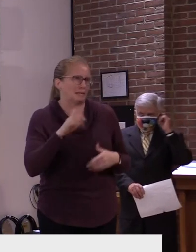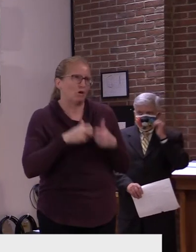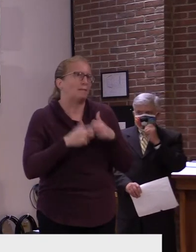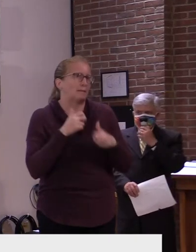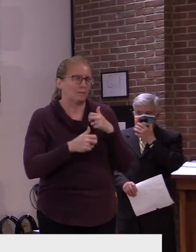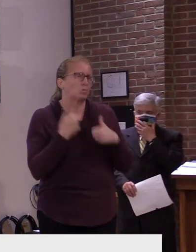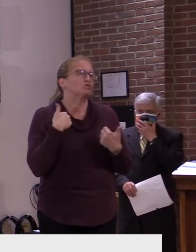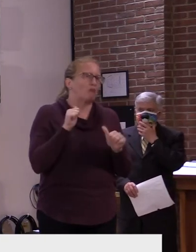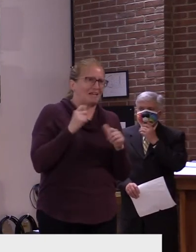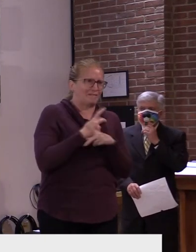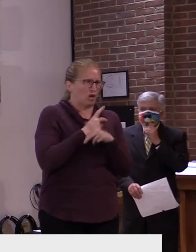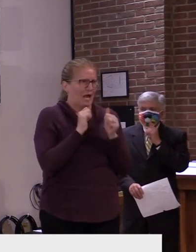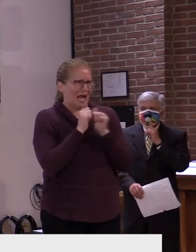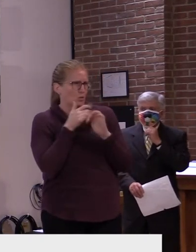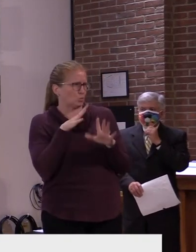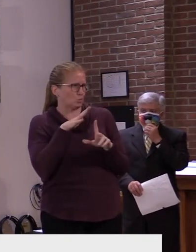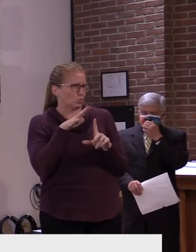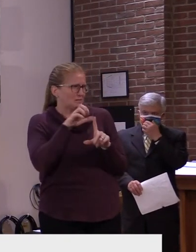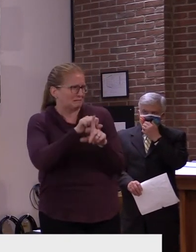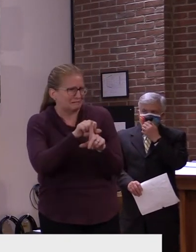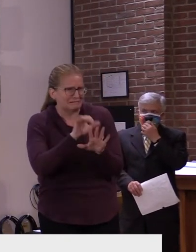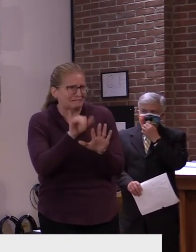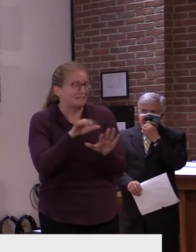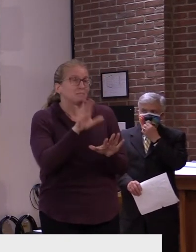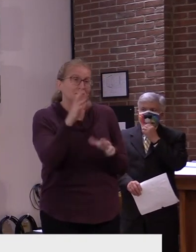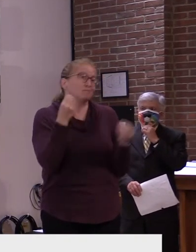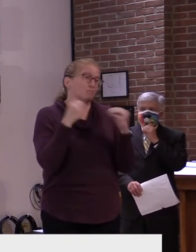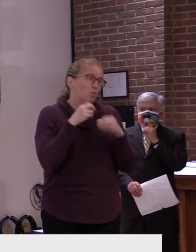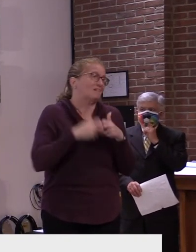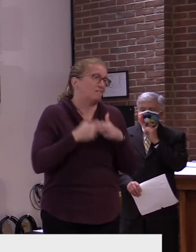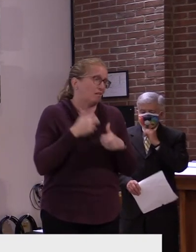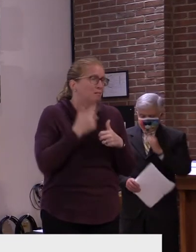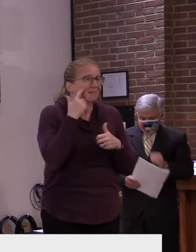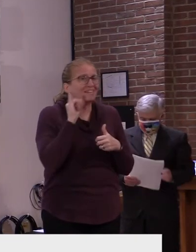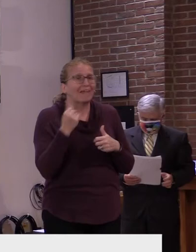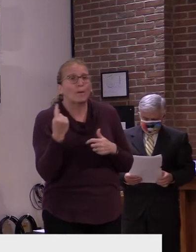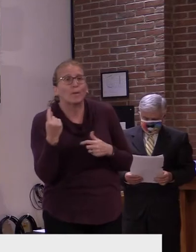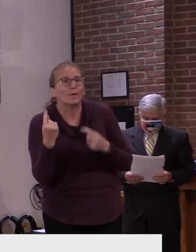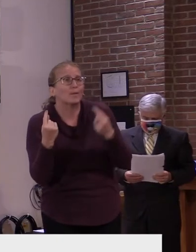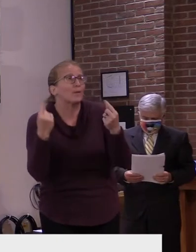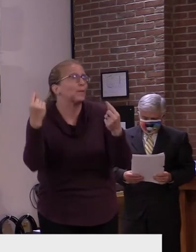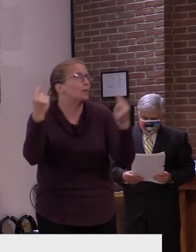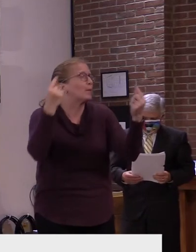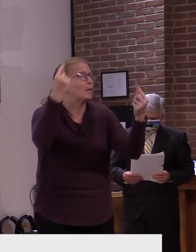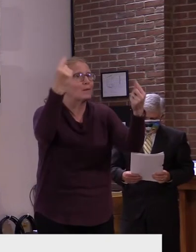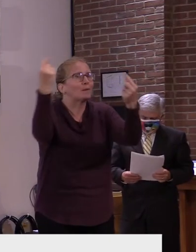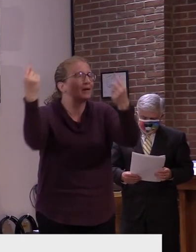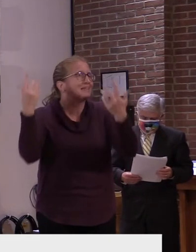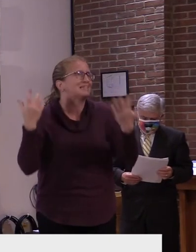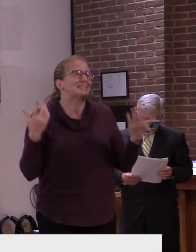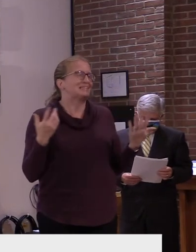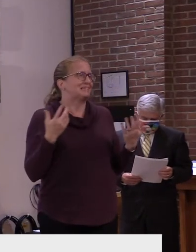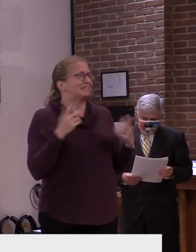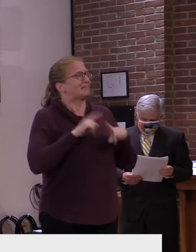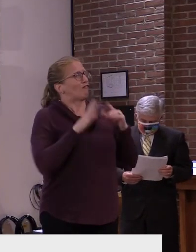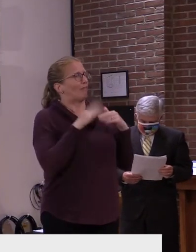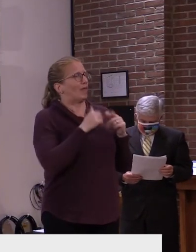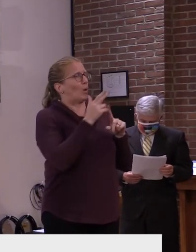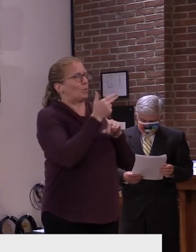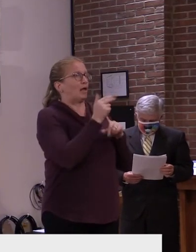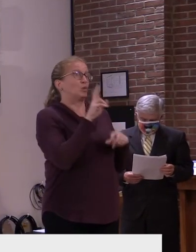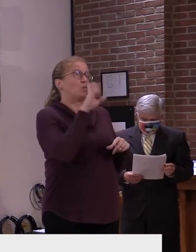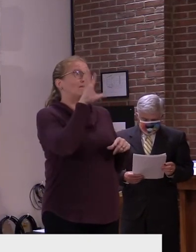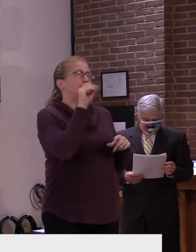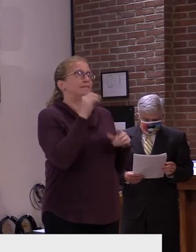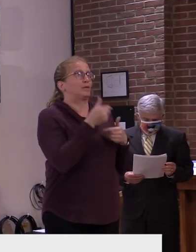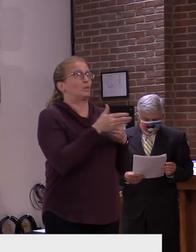it's difficult because it's more singular than in a quantitative fashion. So we're on that.